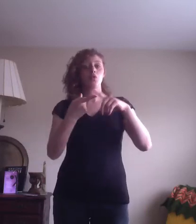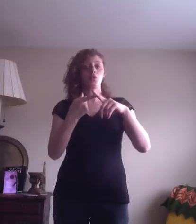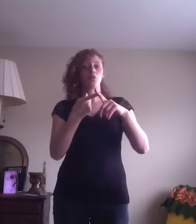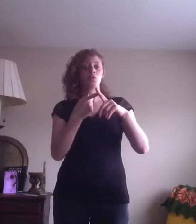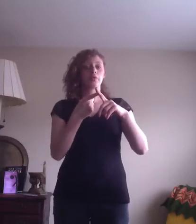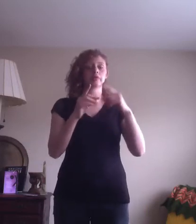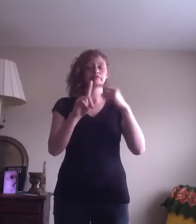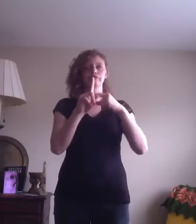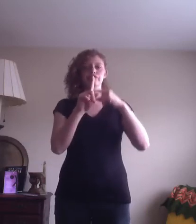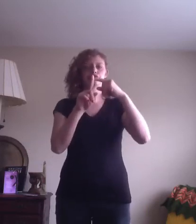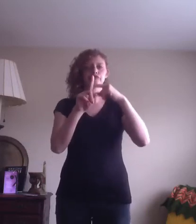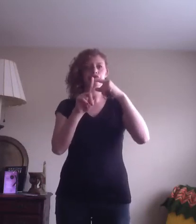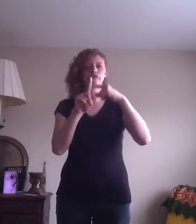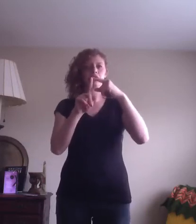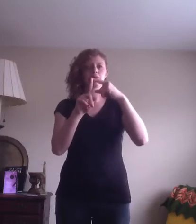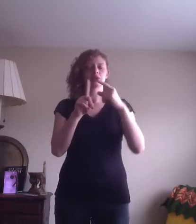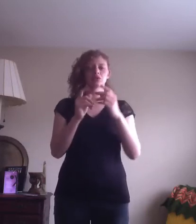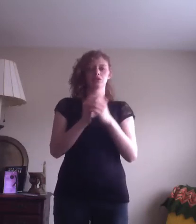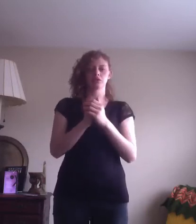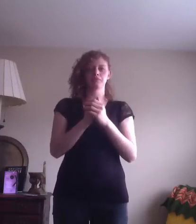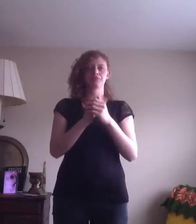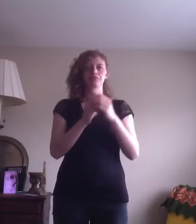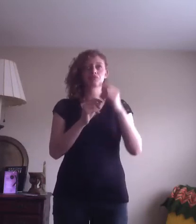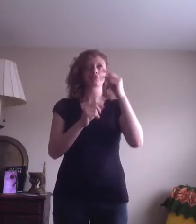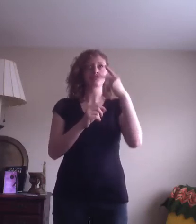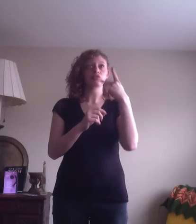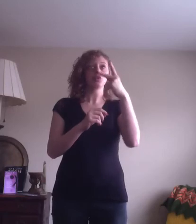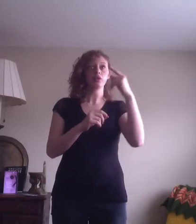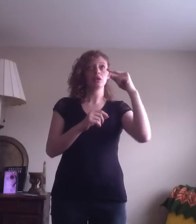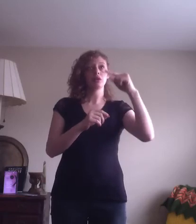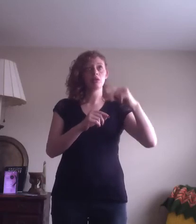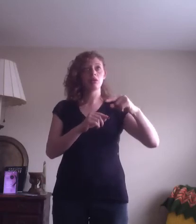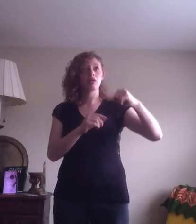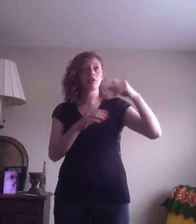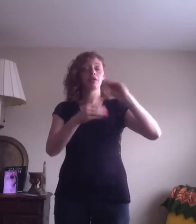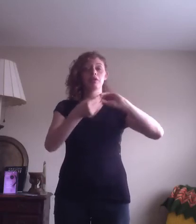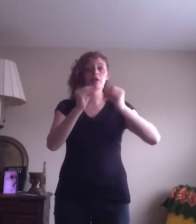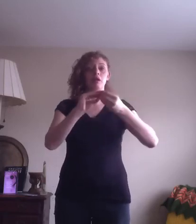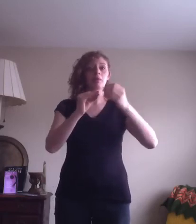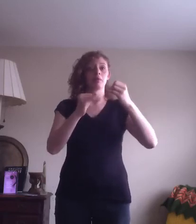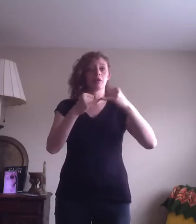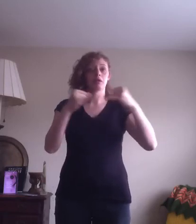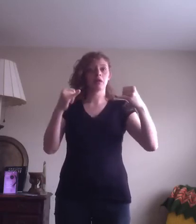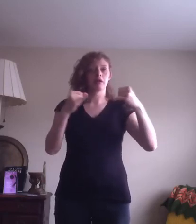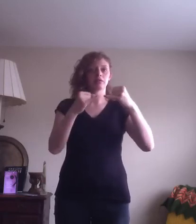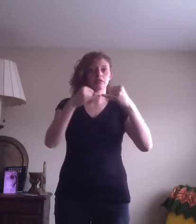numbers below. So that's a good way to find out greater than and less